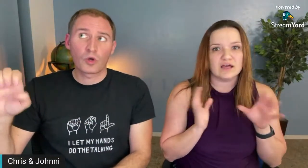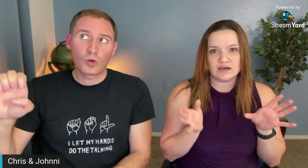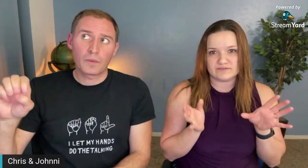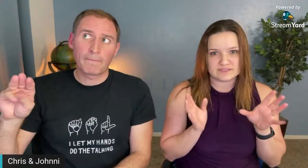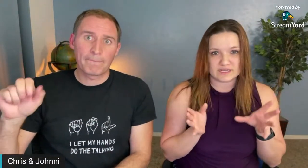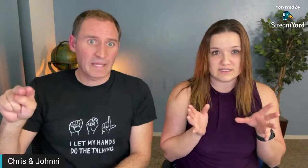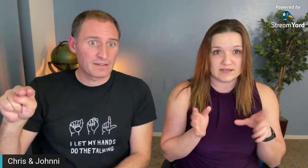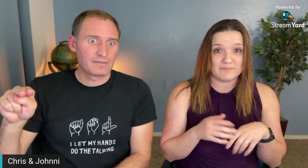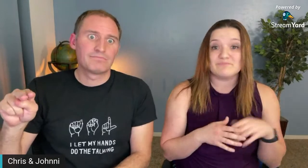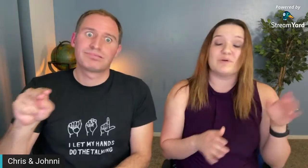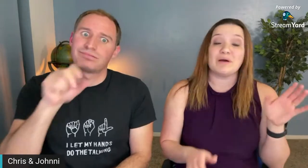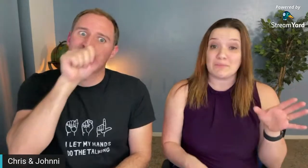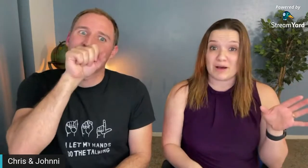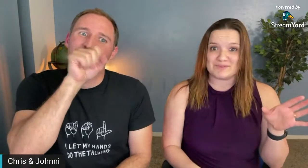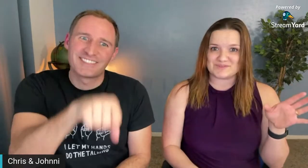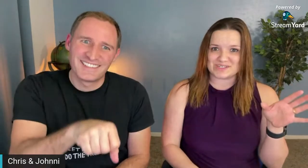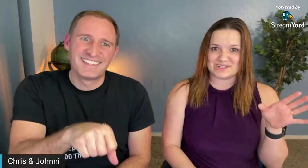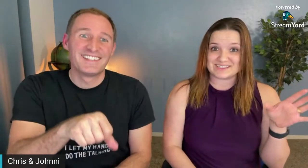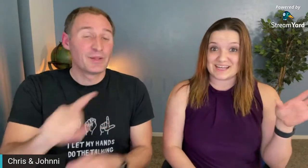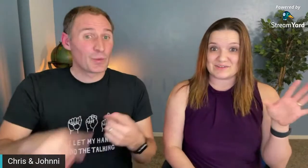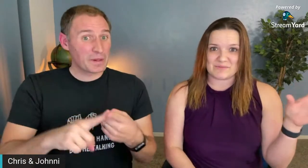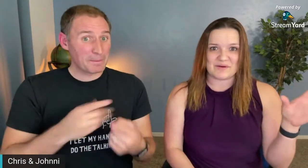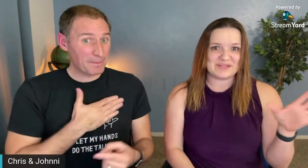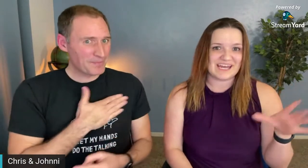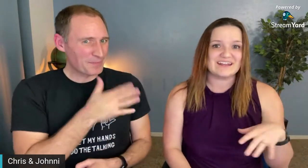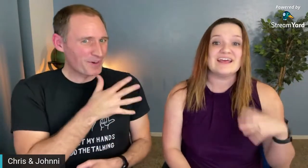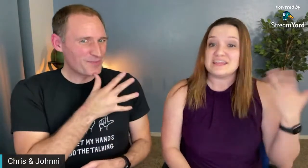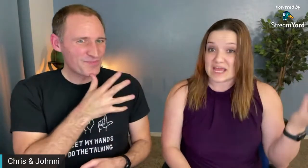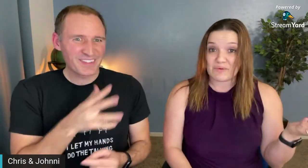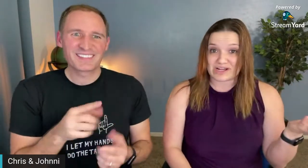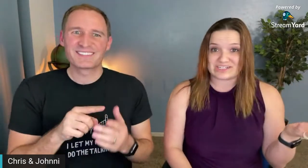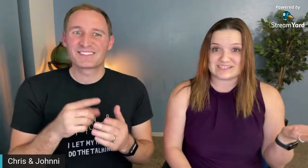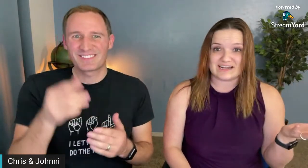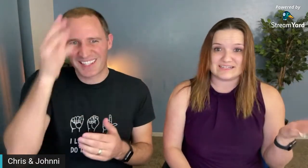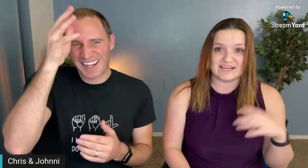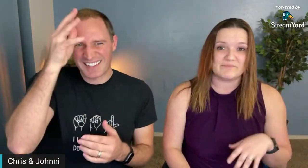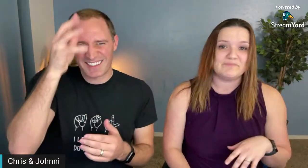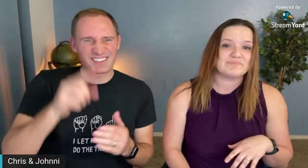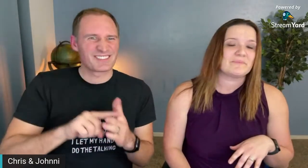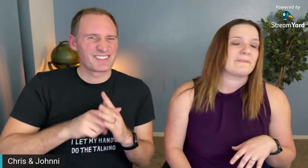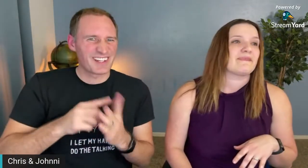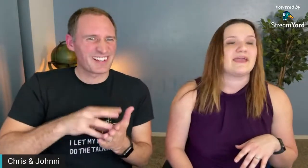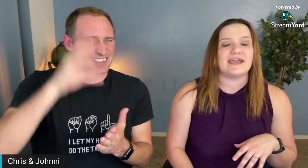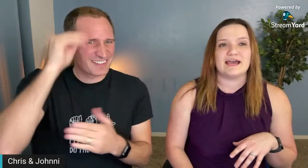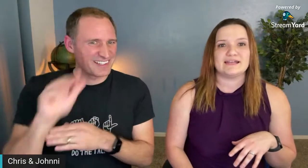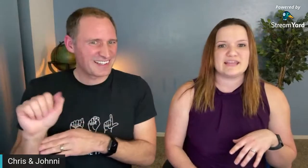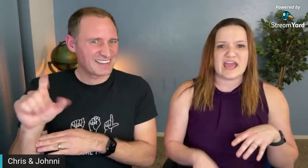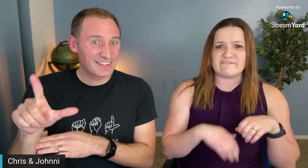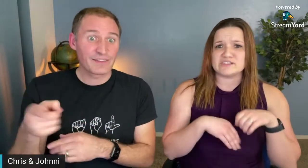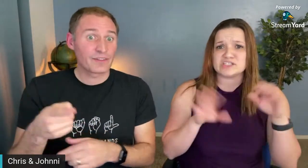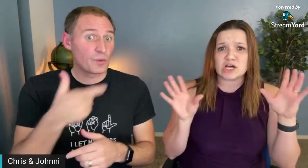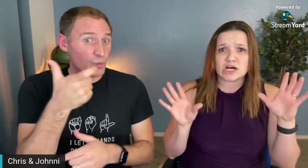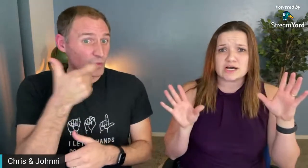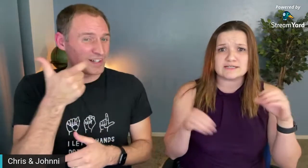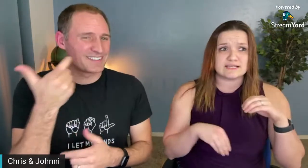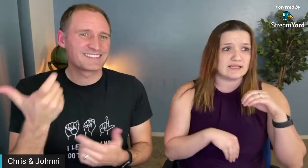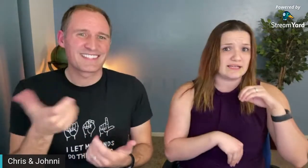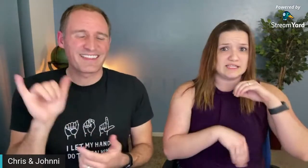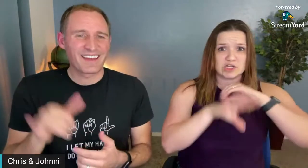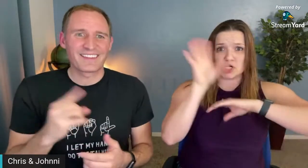loved Signing Time. When my mom was first learning sign language, my mom and my dad, they watched Signing Time. And they have songs and like these